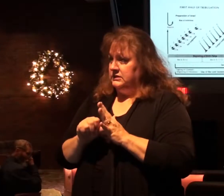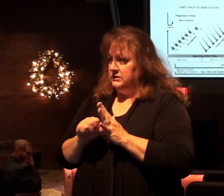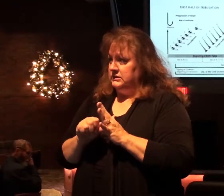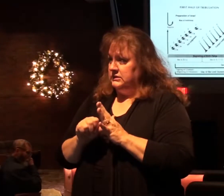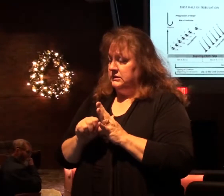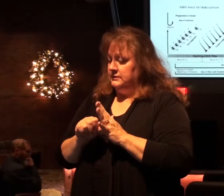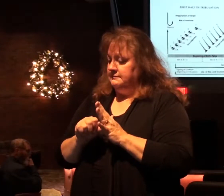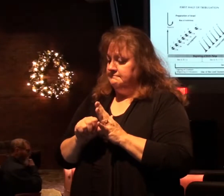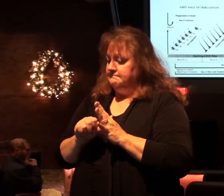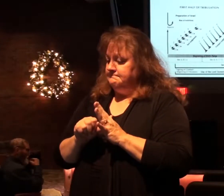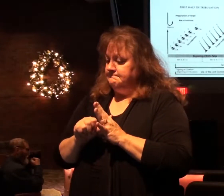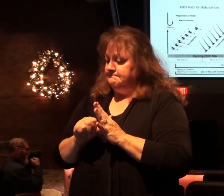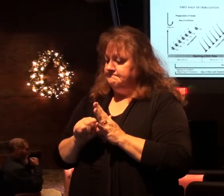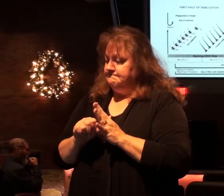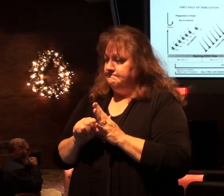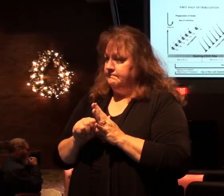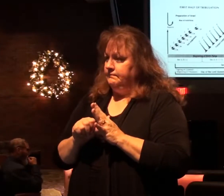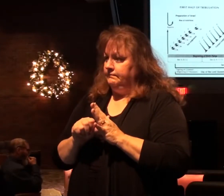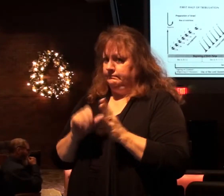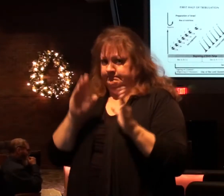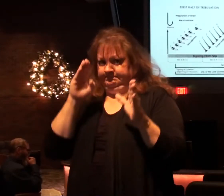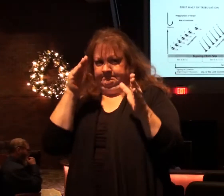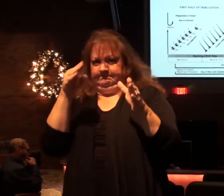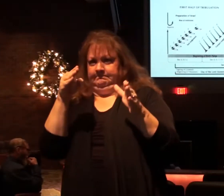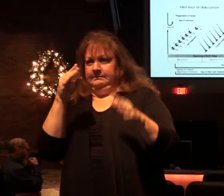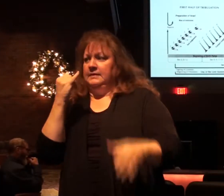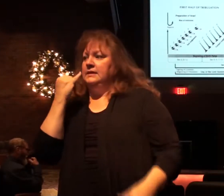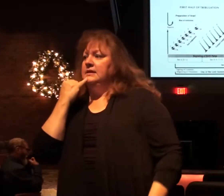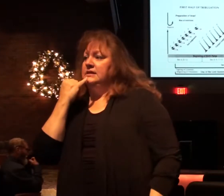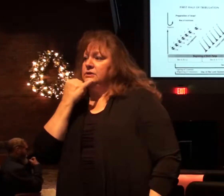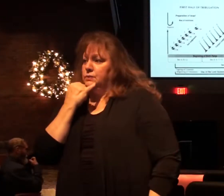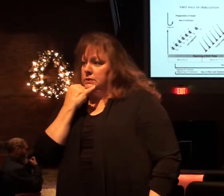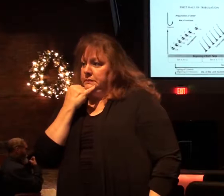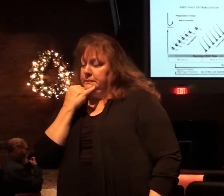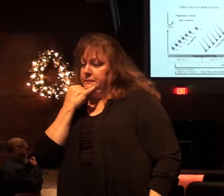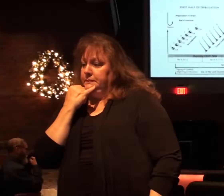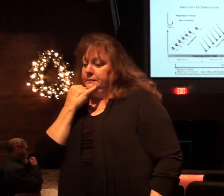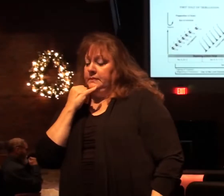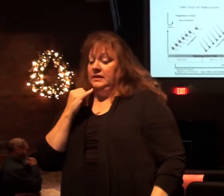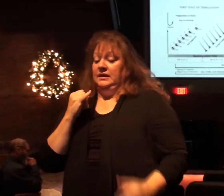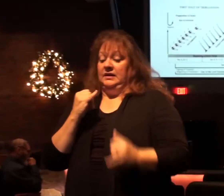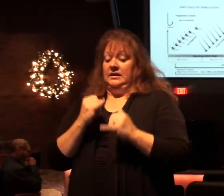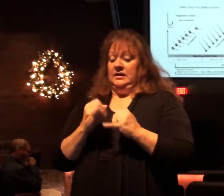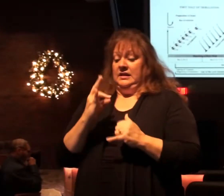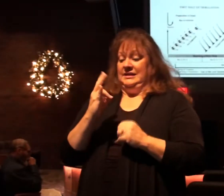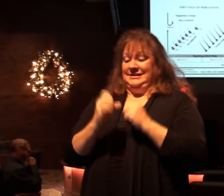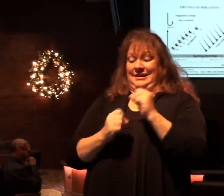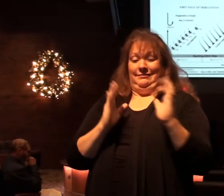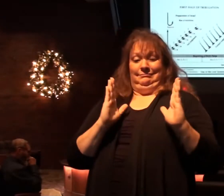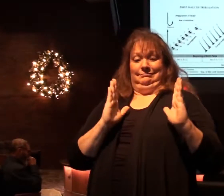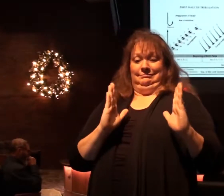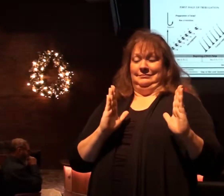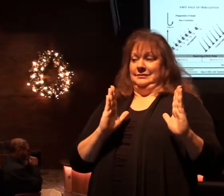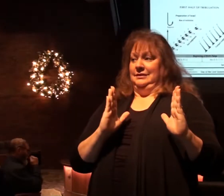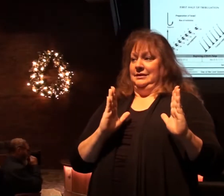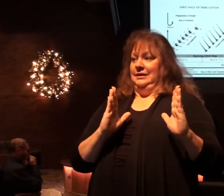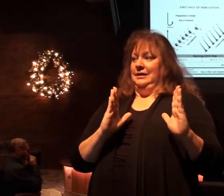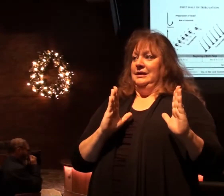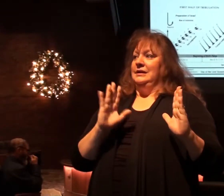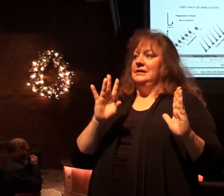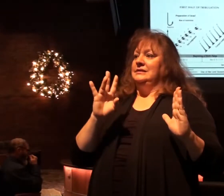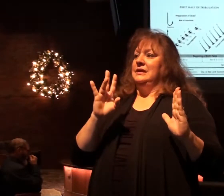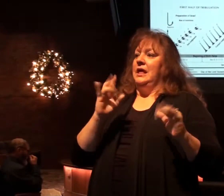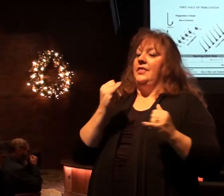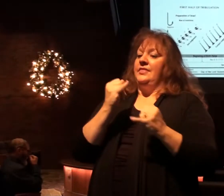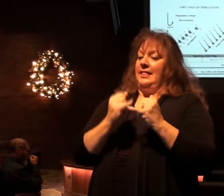events will be the nation Israel. Remember, this 7-year period is the 70th week of